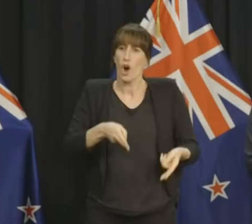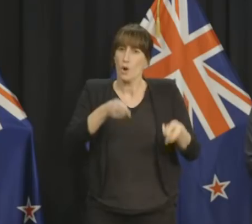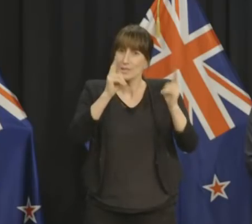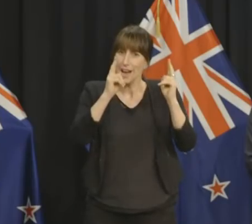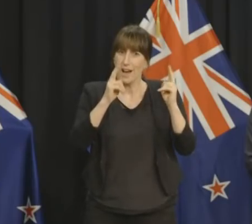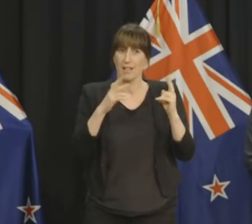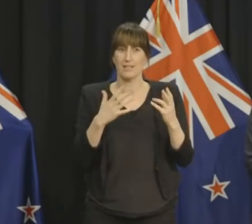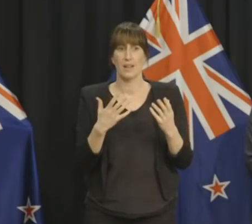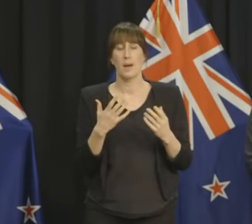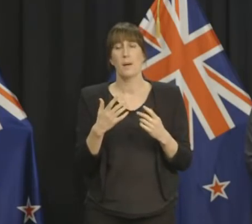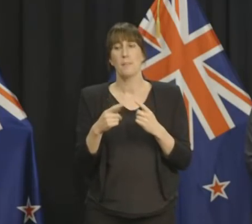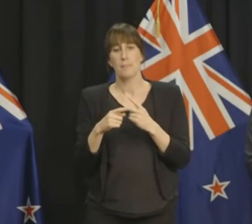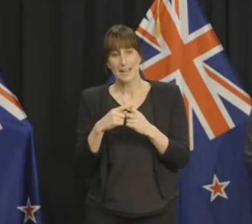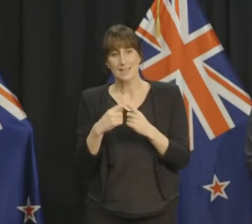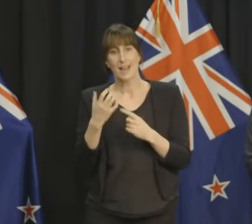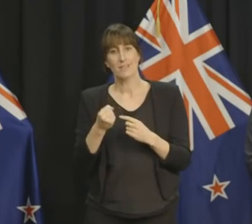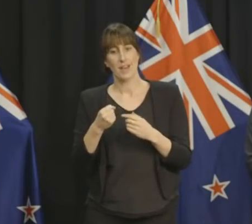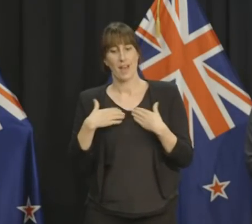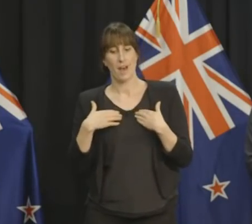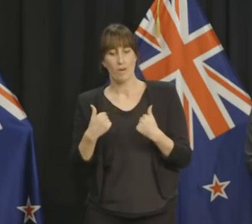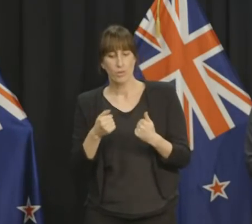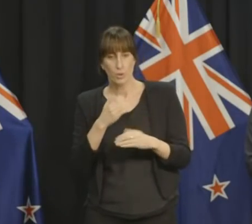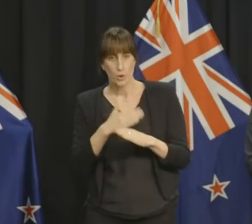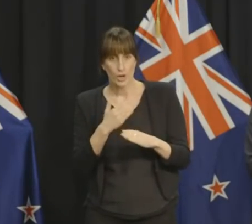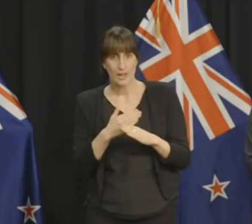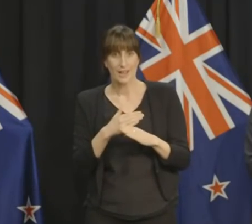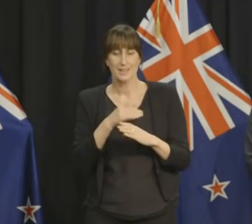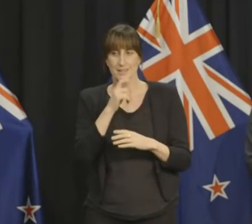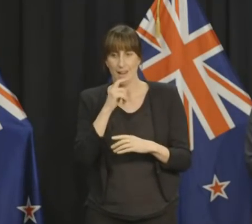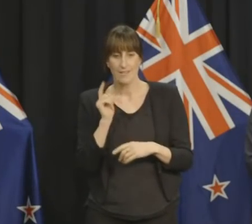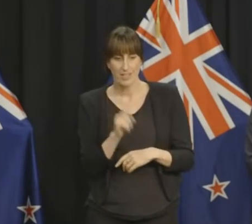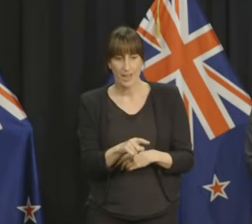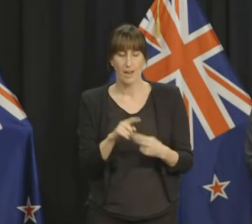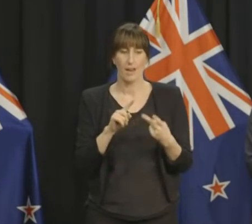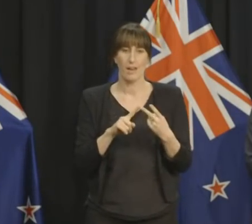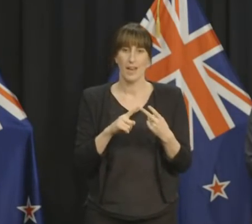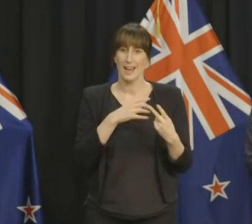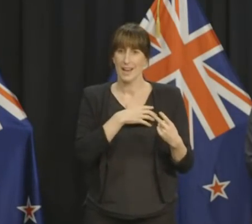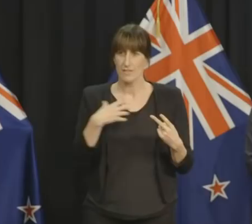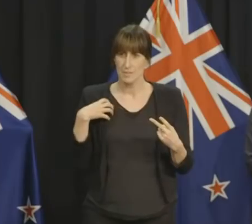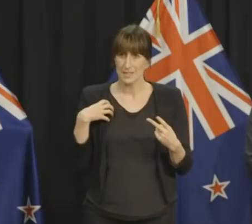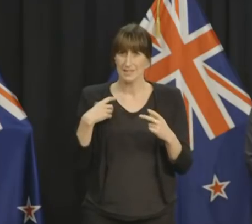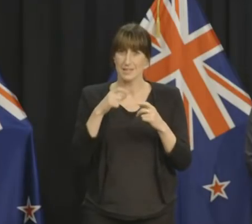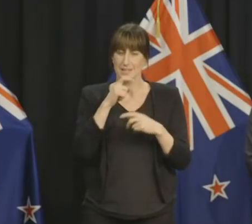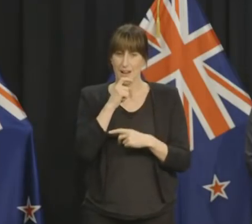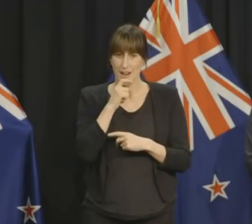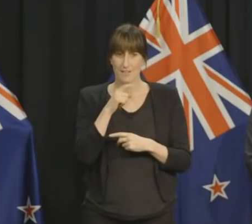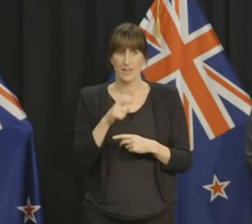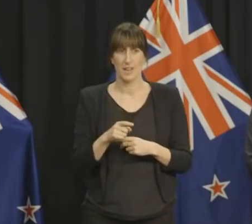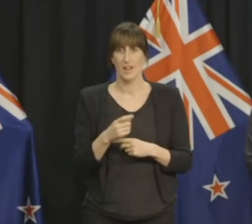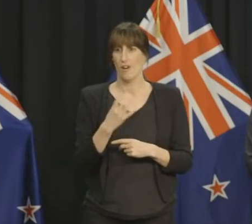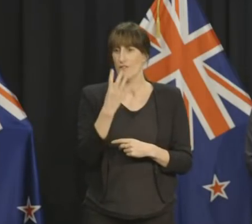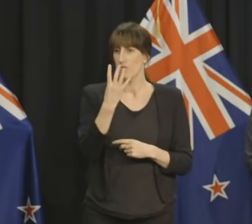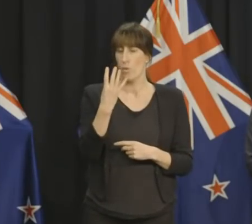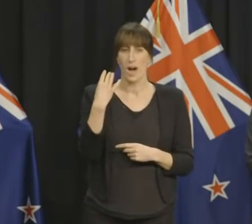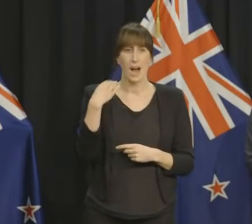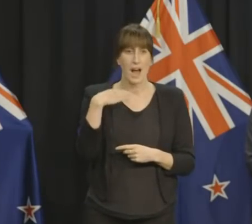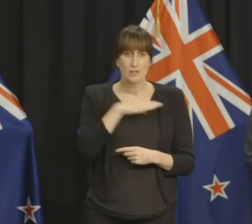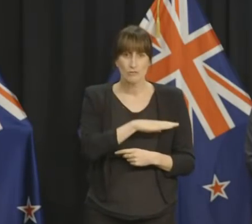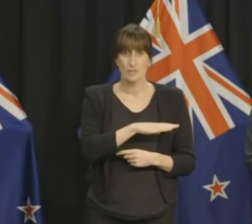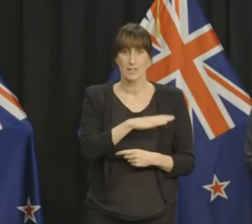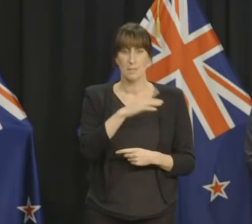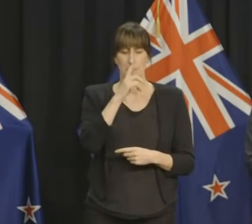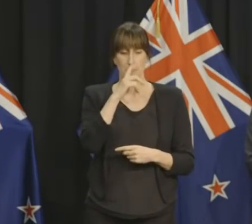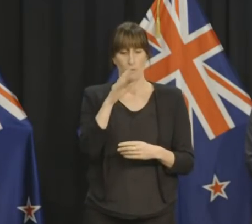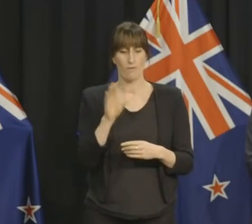are supported with health workers, all of government support staff. We have upwards of 400 New Zealand Defence Force personnel